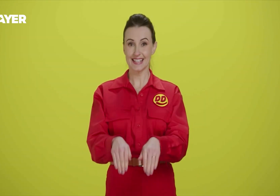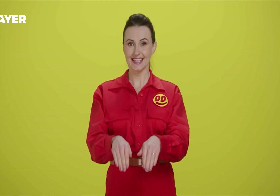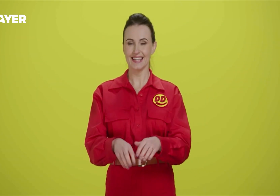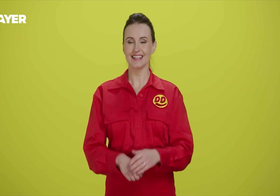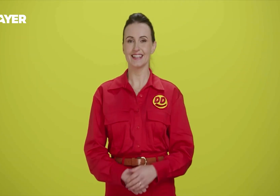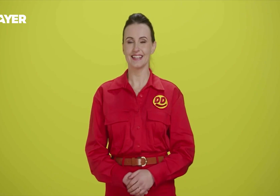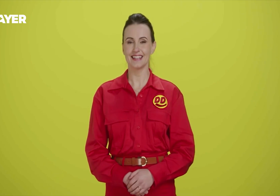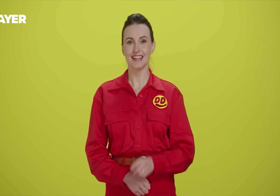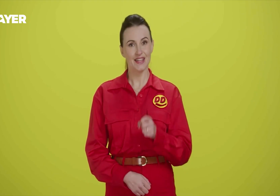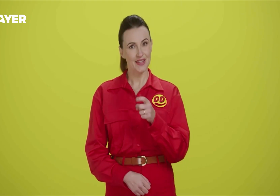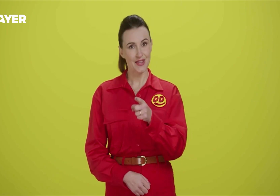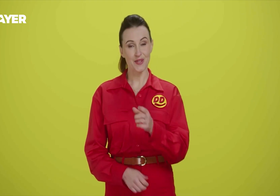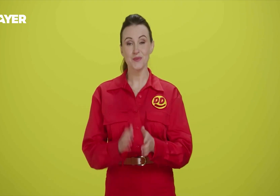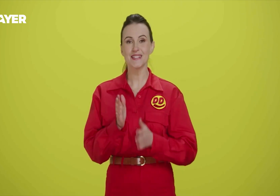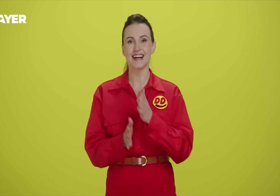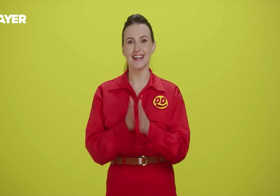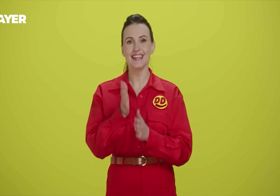C. U sign.